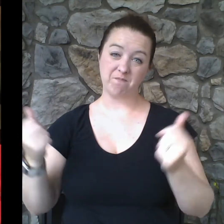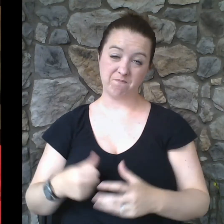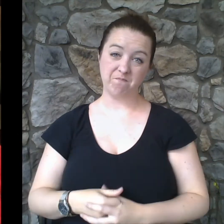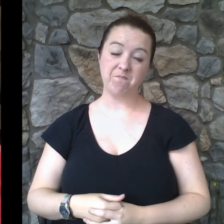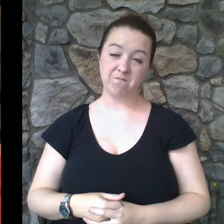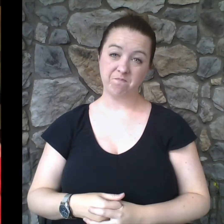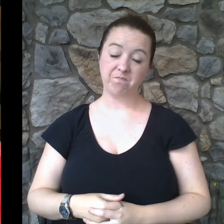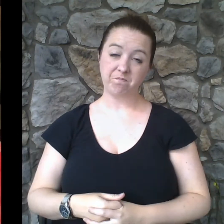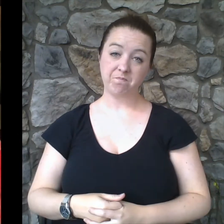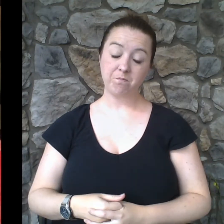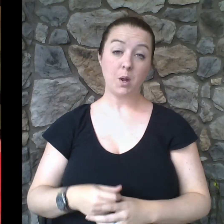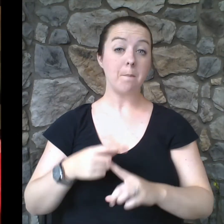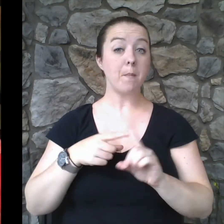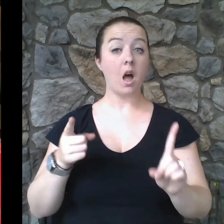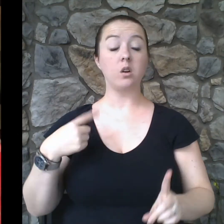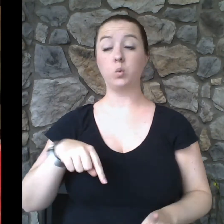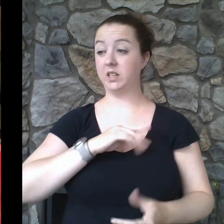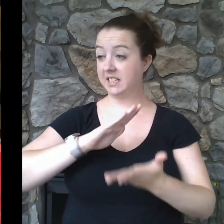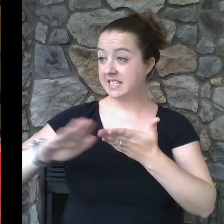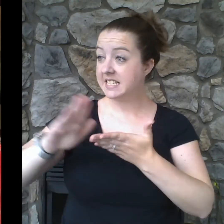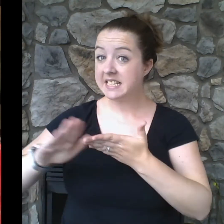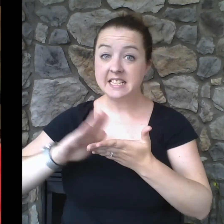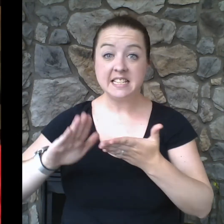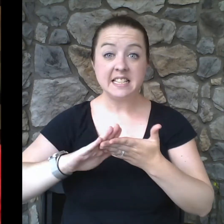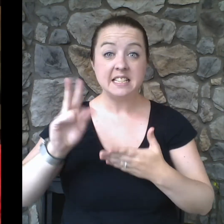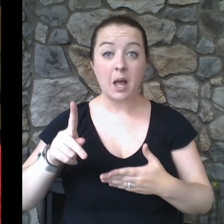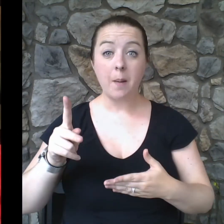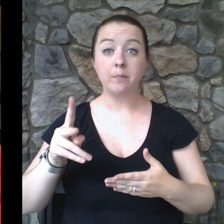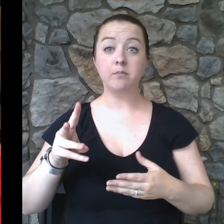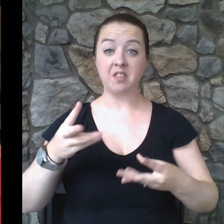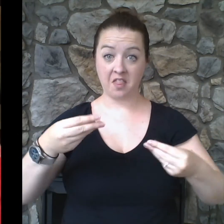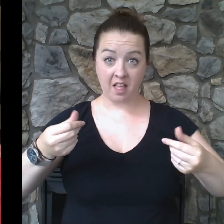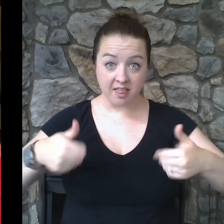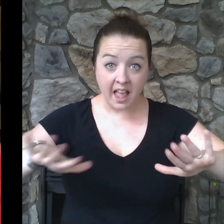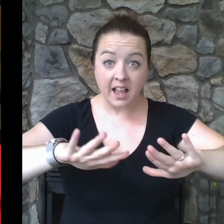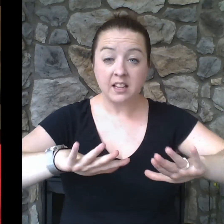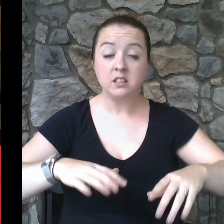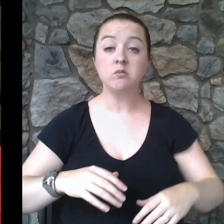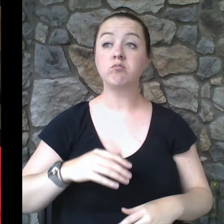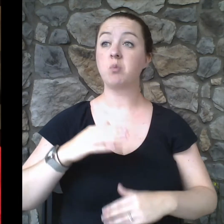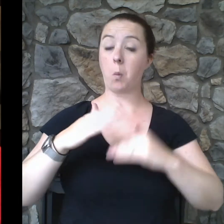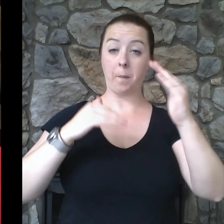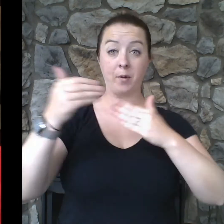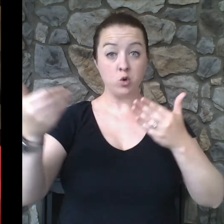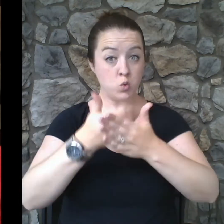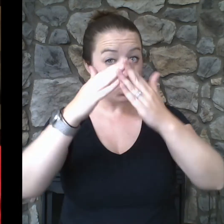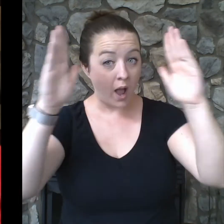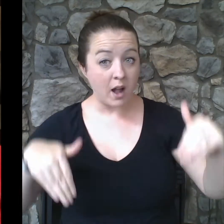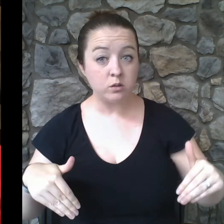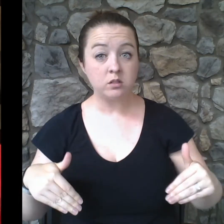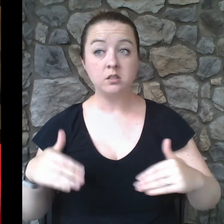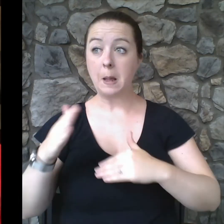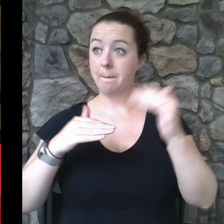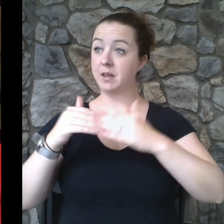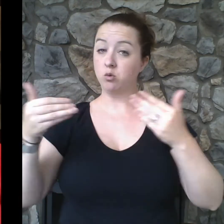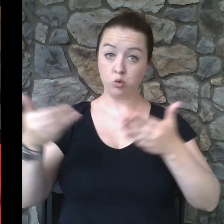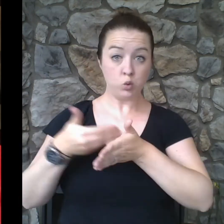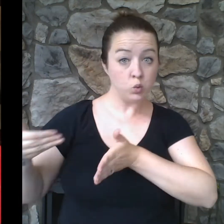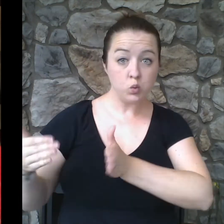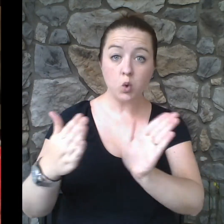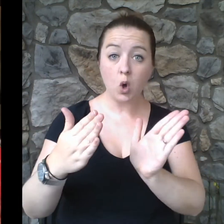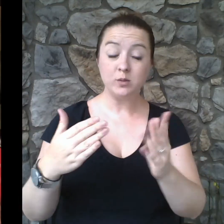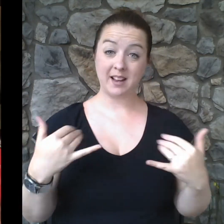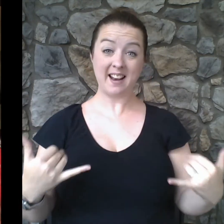But we cleaned up all the land, and we built new houses, and we built new roads, and now